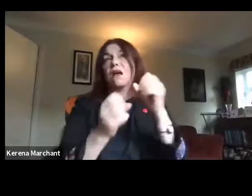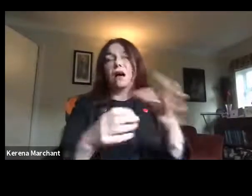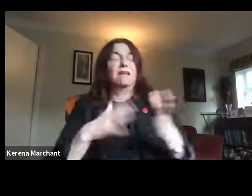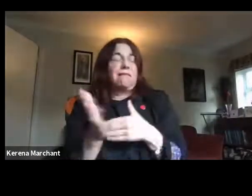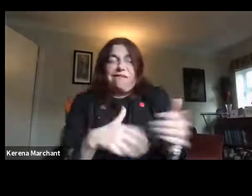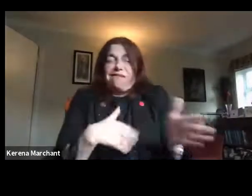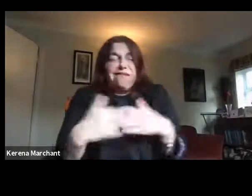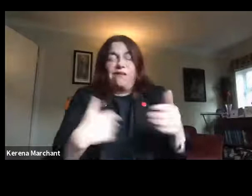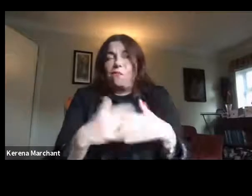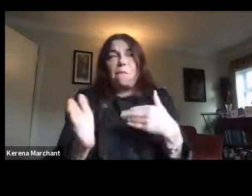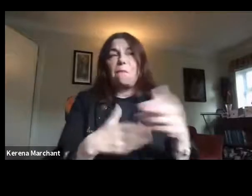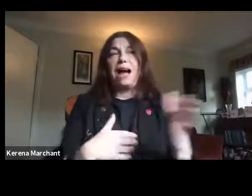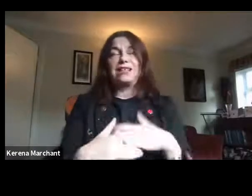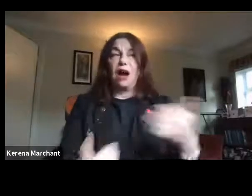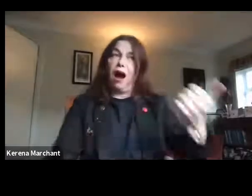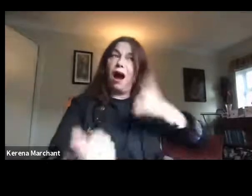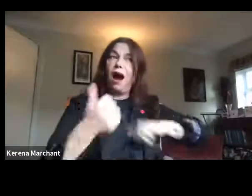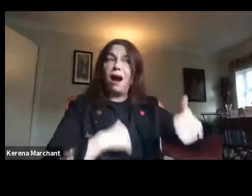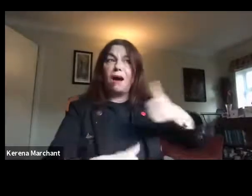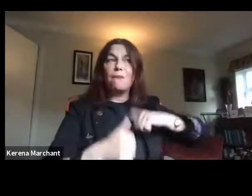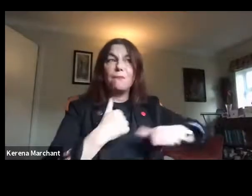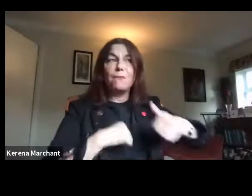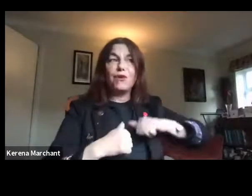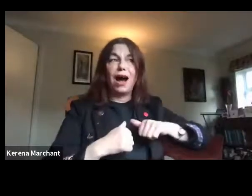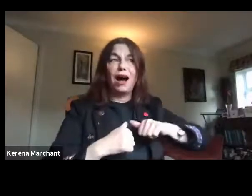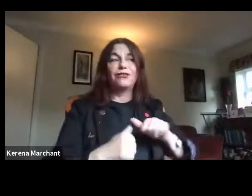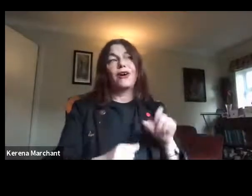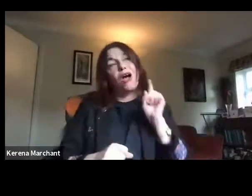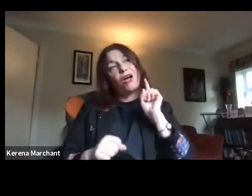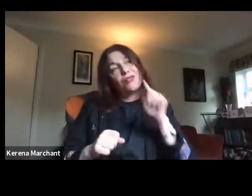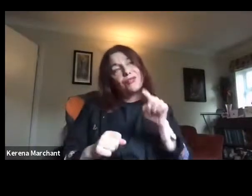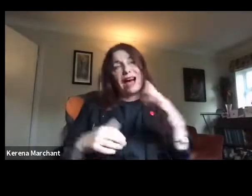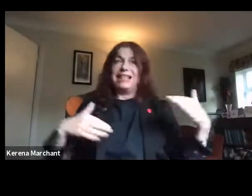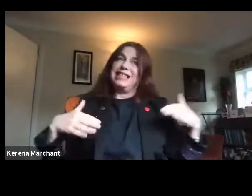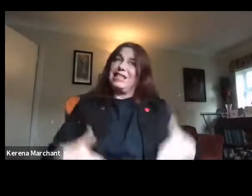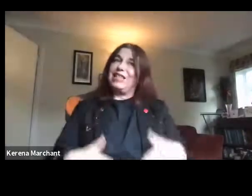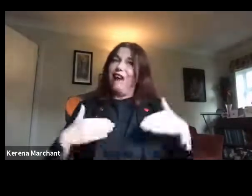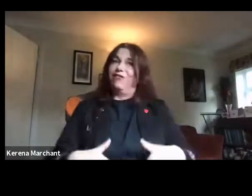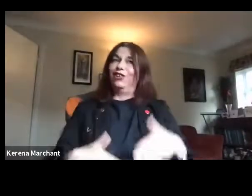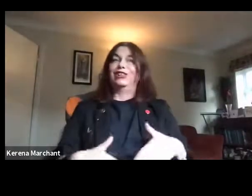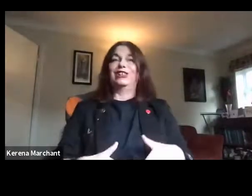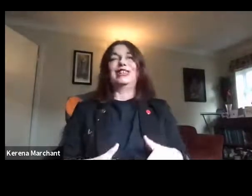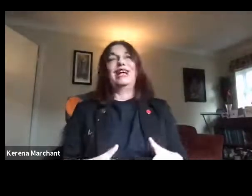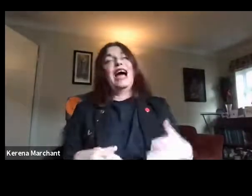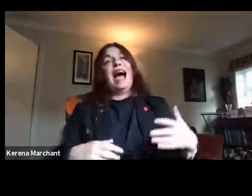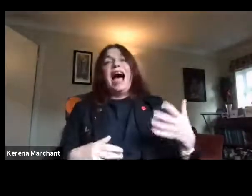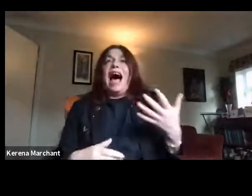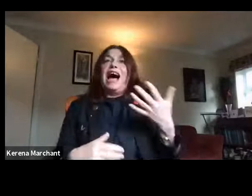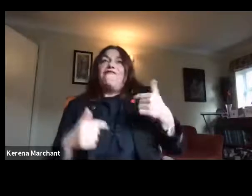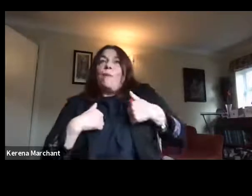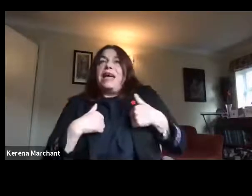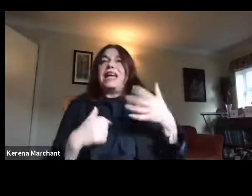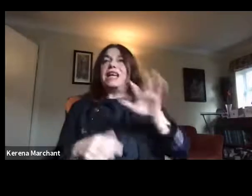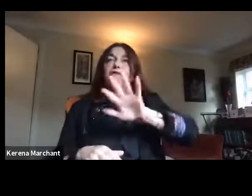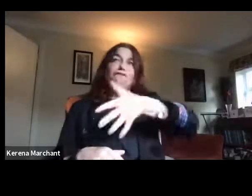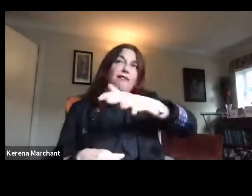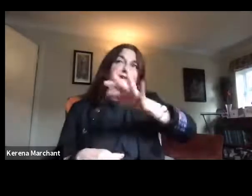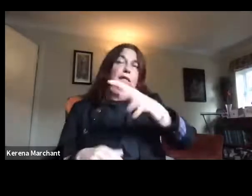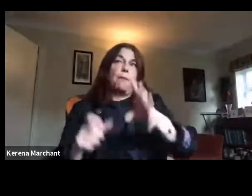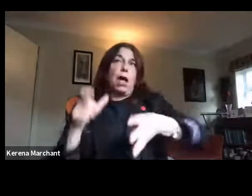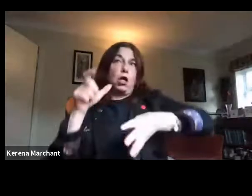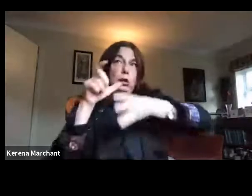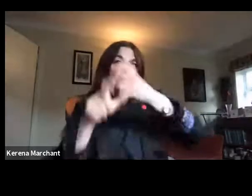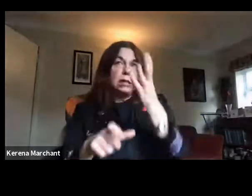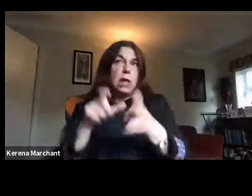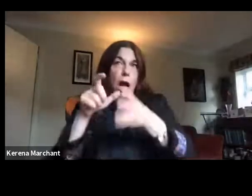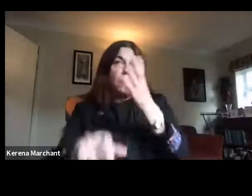If I don't speak as well as others, that doesn't matter to me. I'm proud of my language and my culture, and